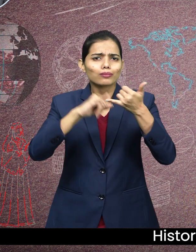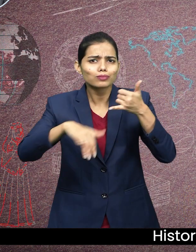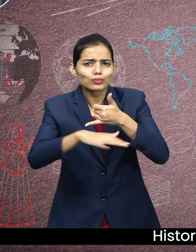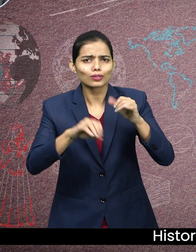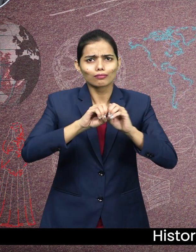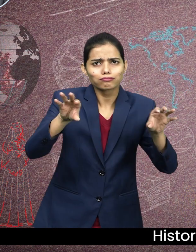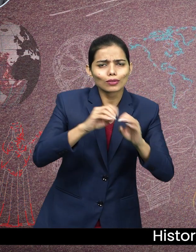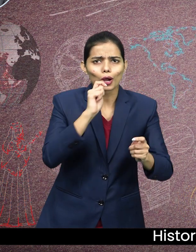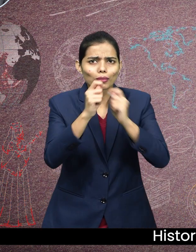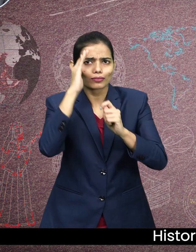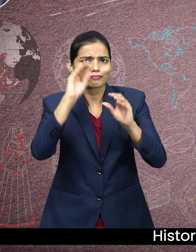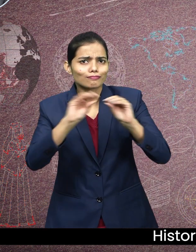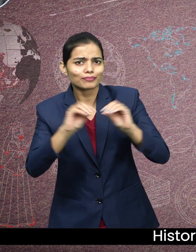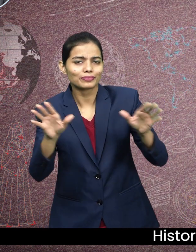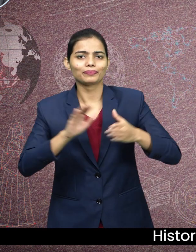media.